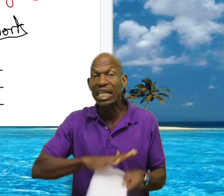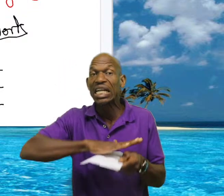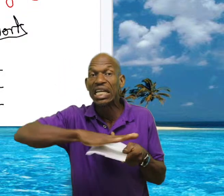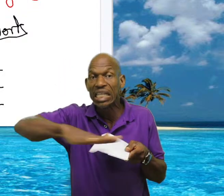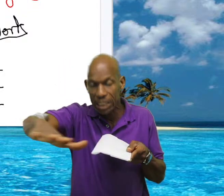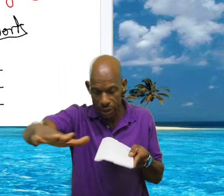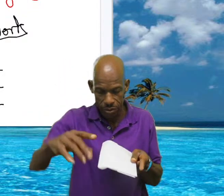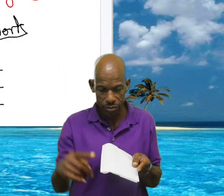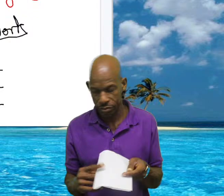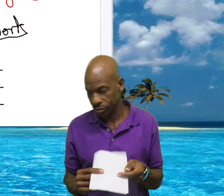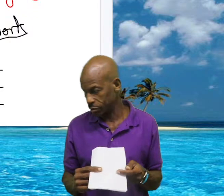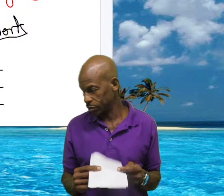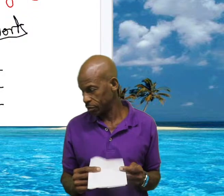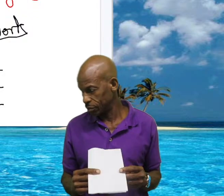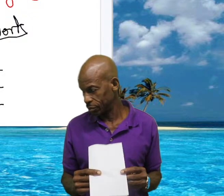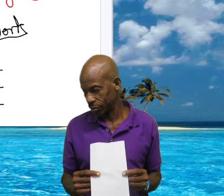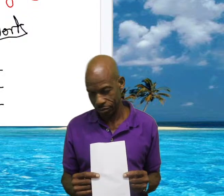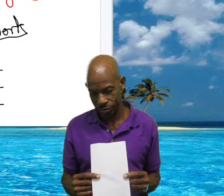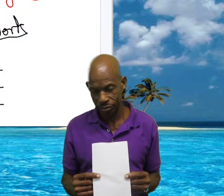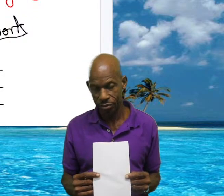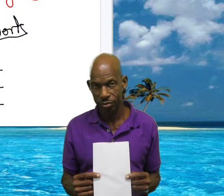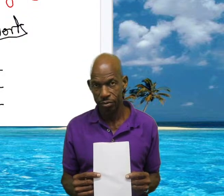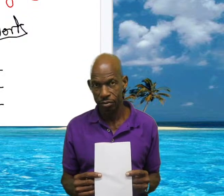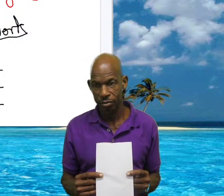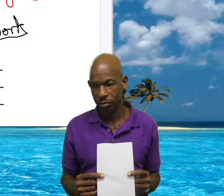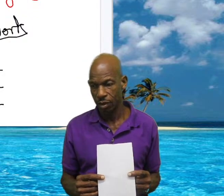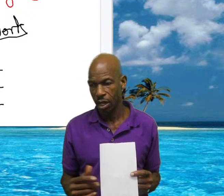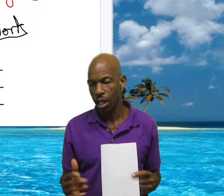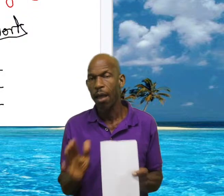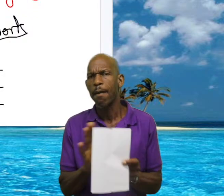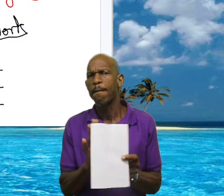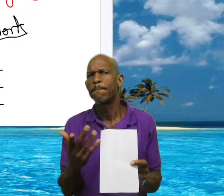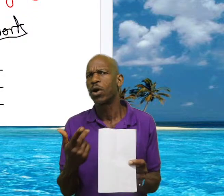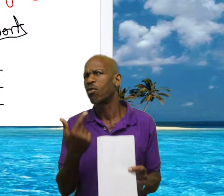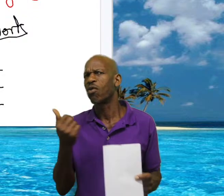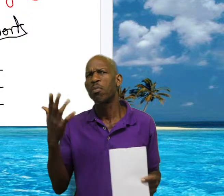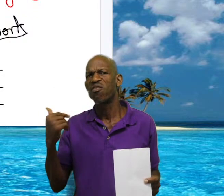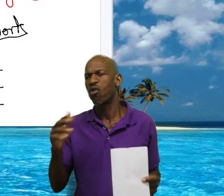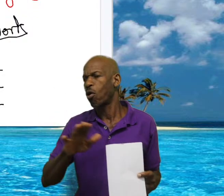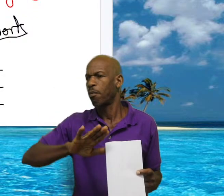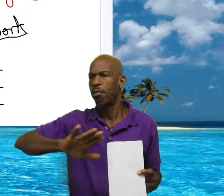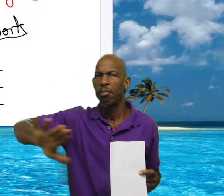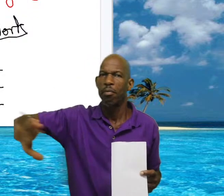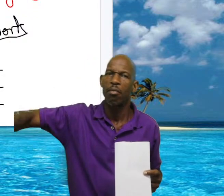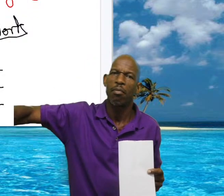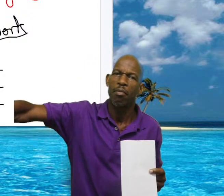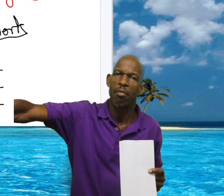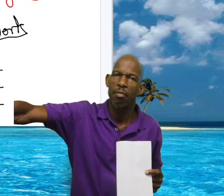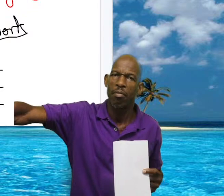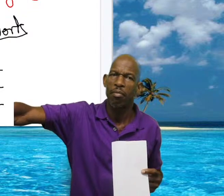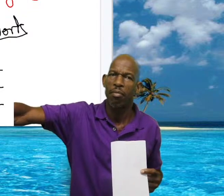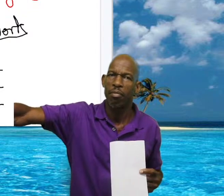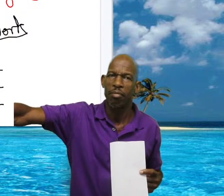on the table with you. You're going to have a separate book and you're going to do your work on